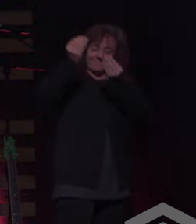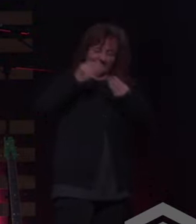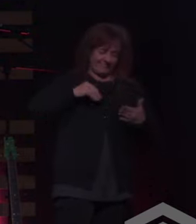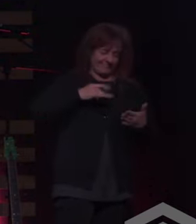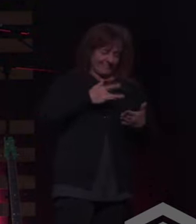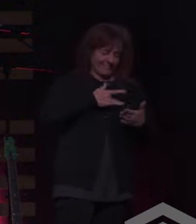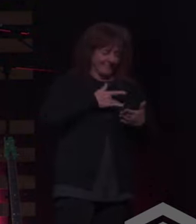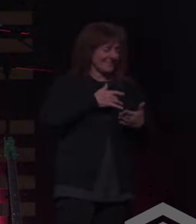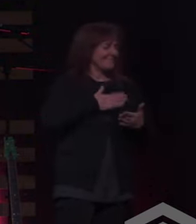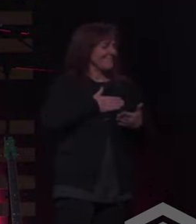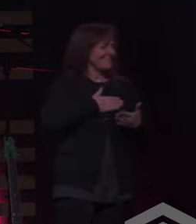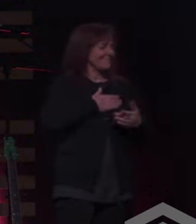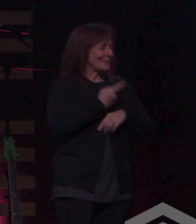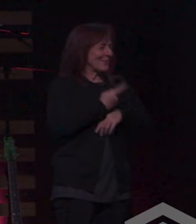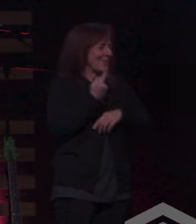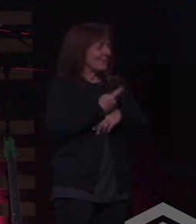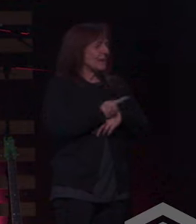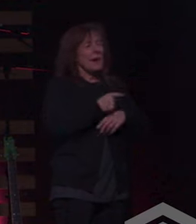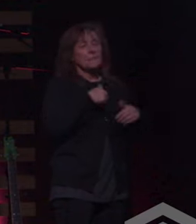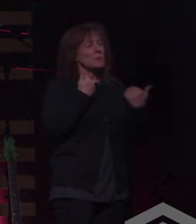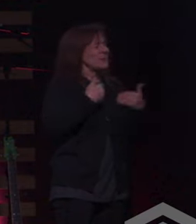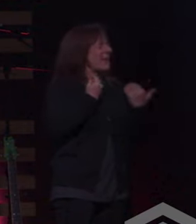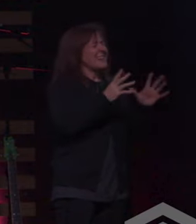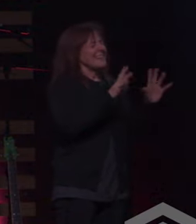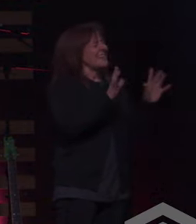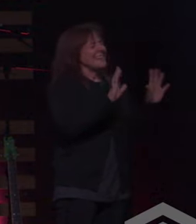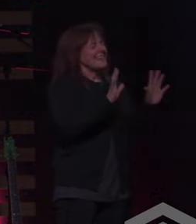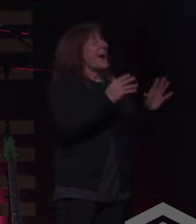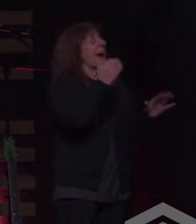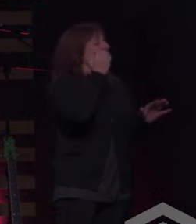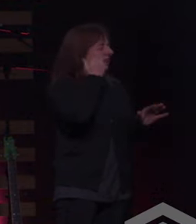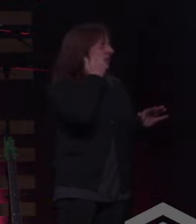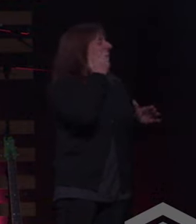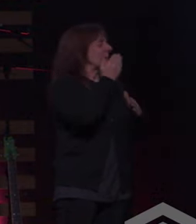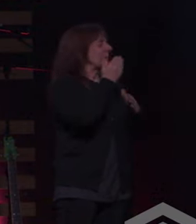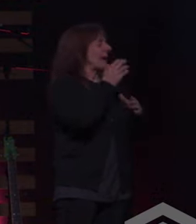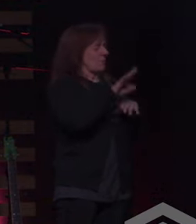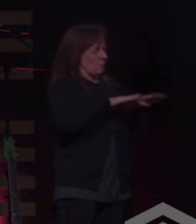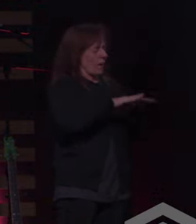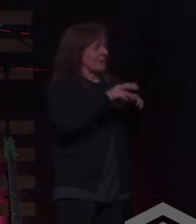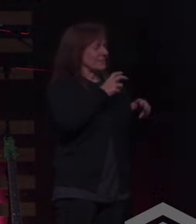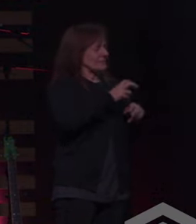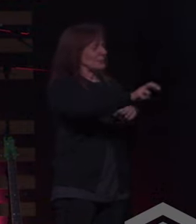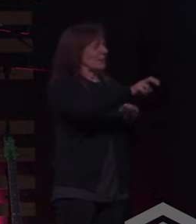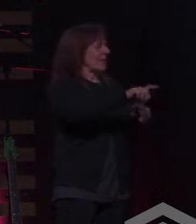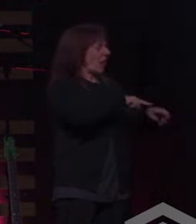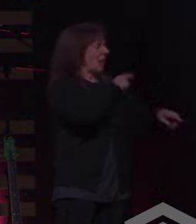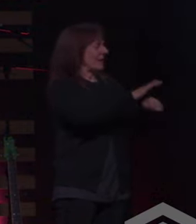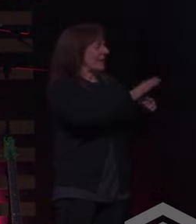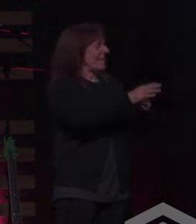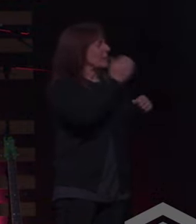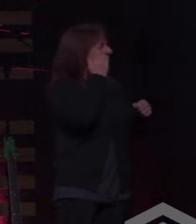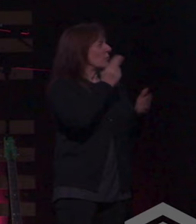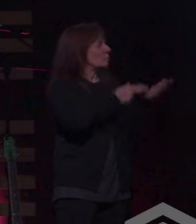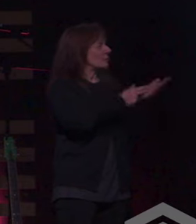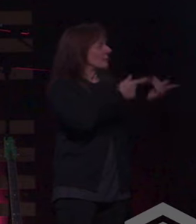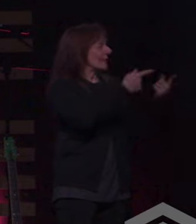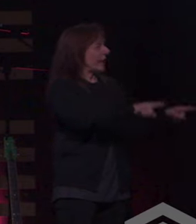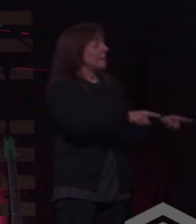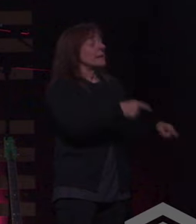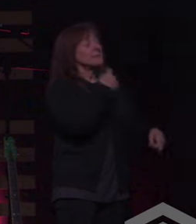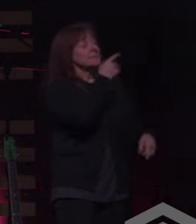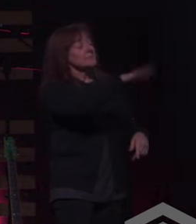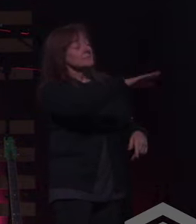today. And so I'm not going to say, oh, I'm too young for this. I know, so I've walked this journey long enough to know some truths that happen. Let me tell you